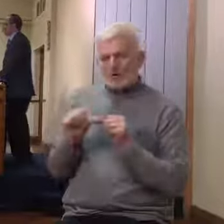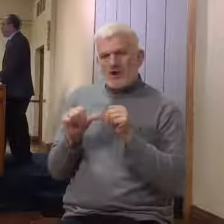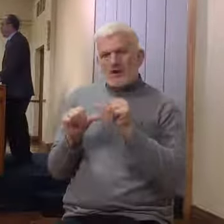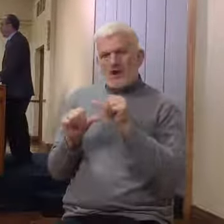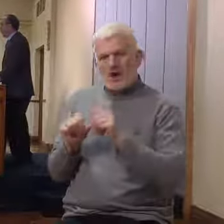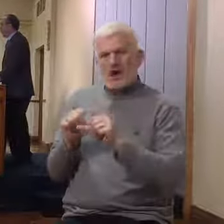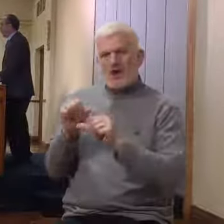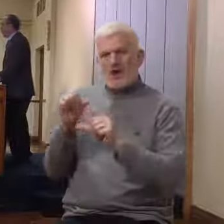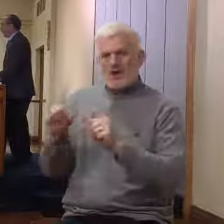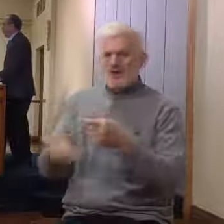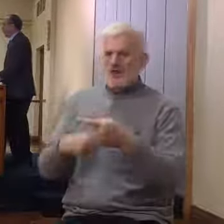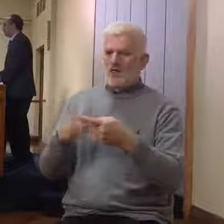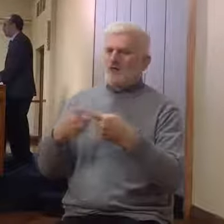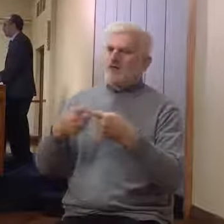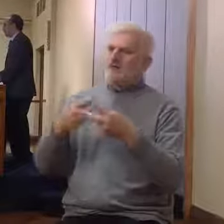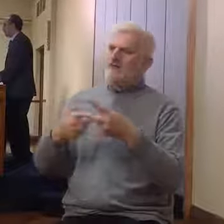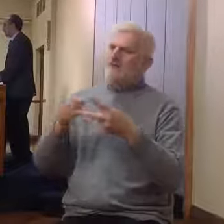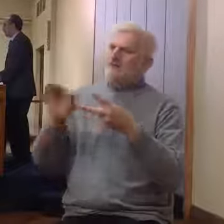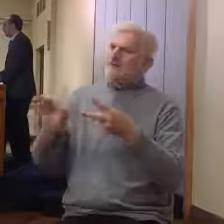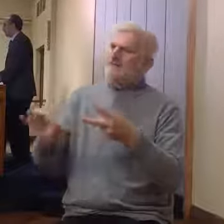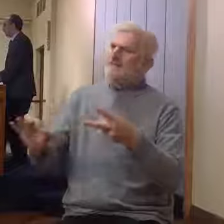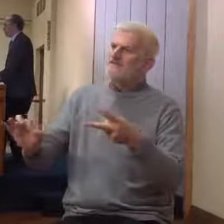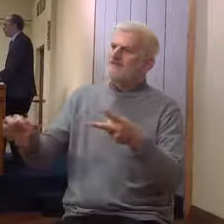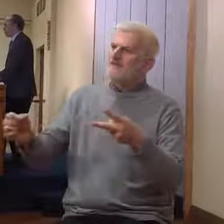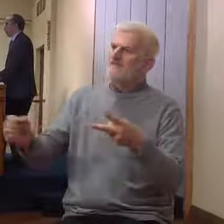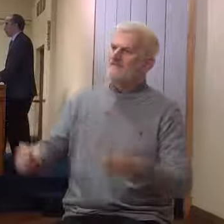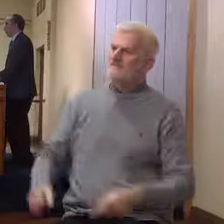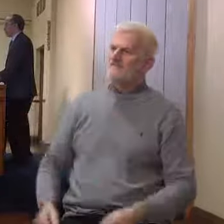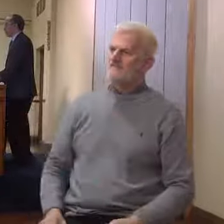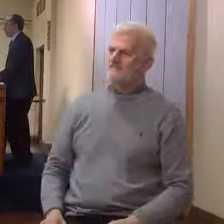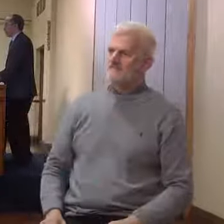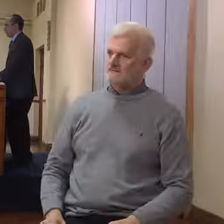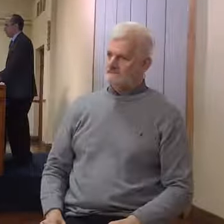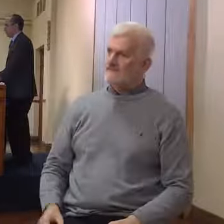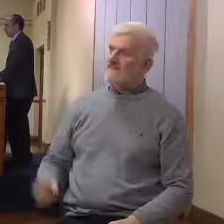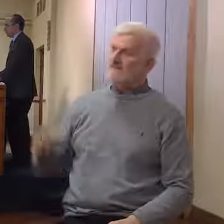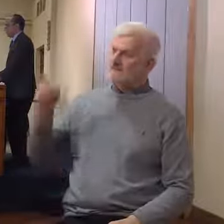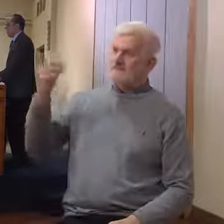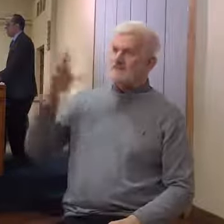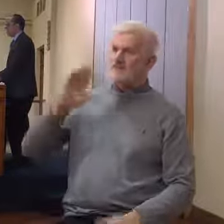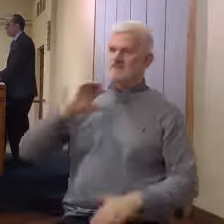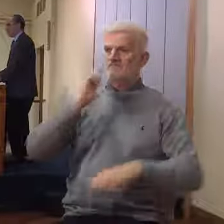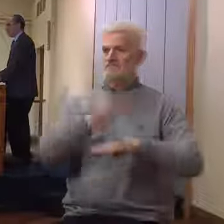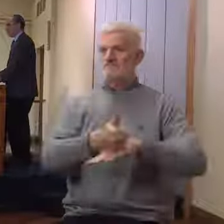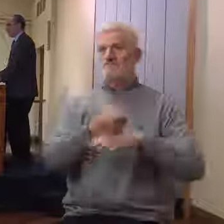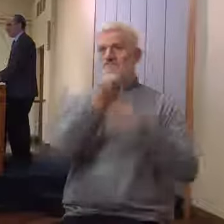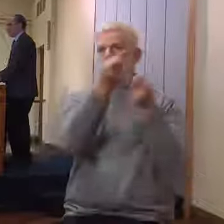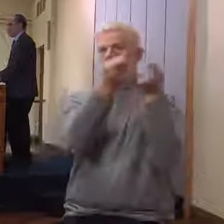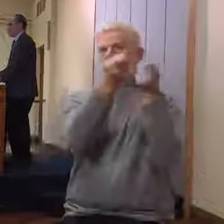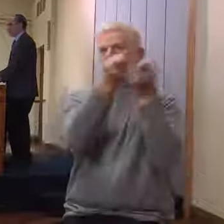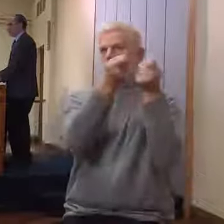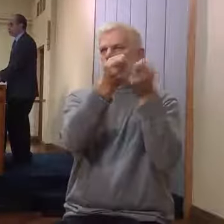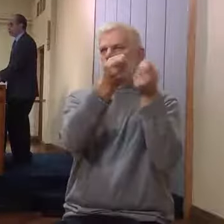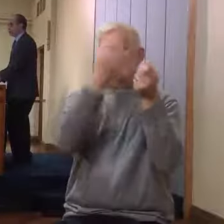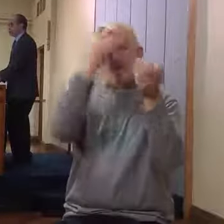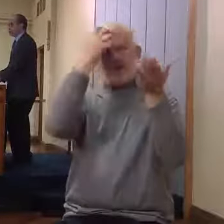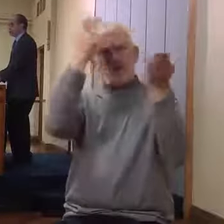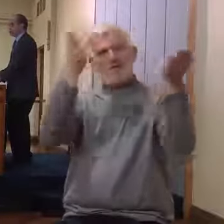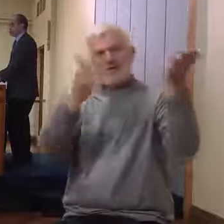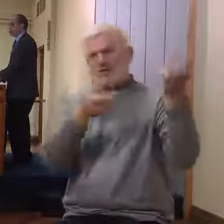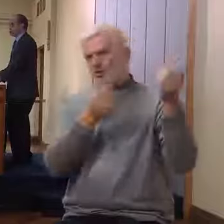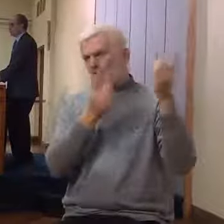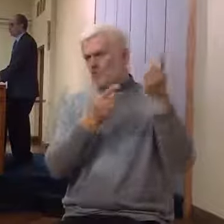He ordained, he instituted the rulership, governments,